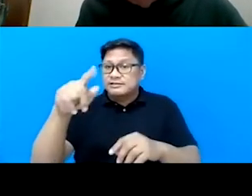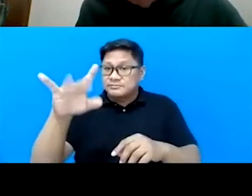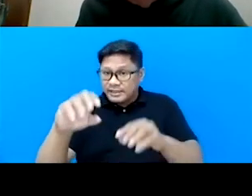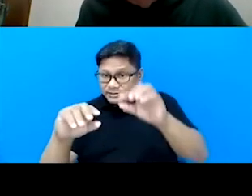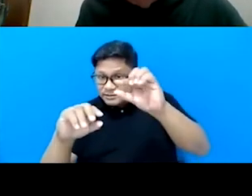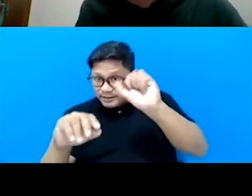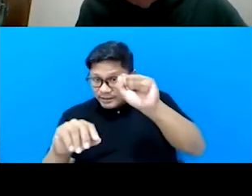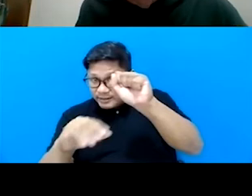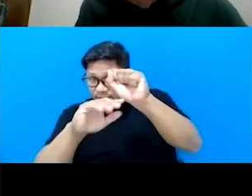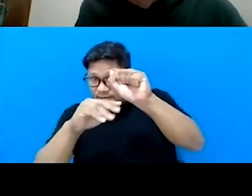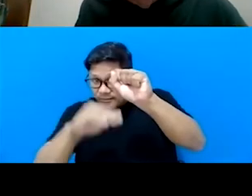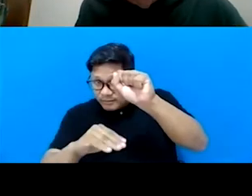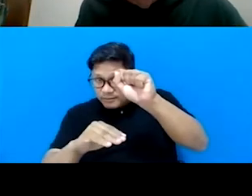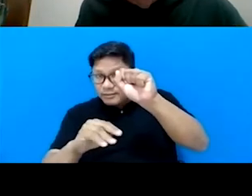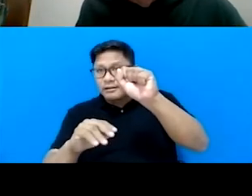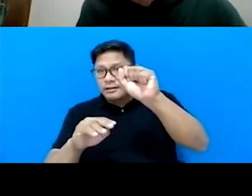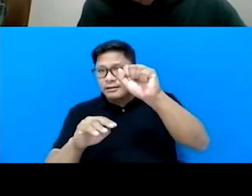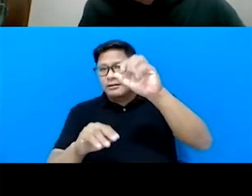Yes.